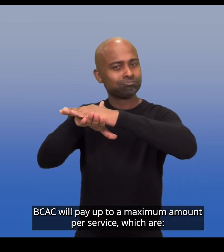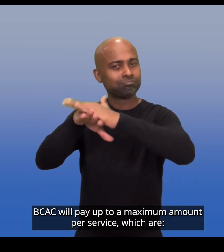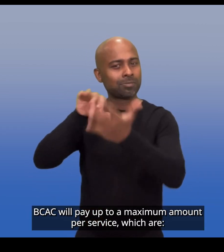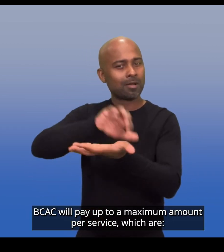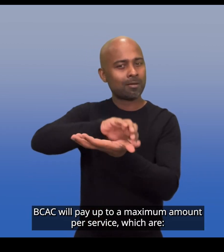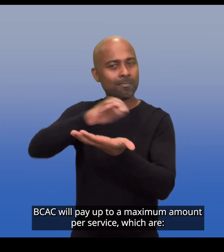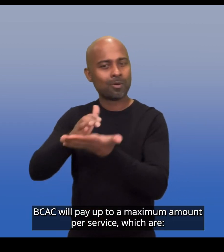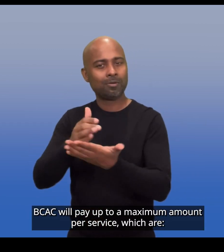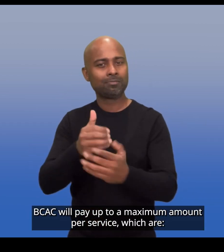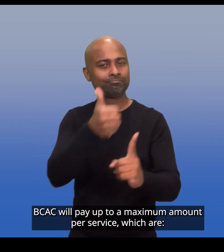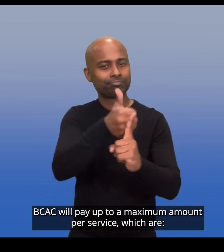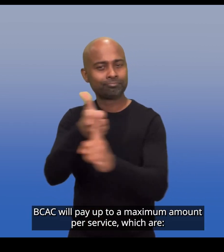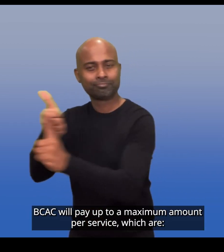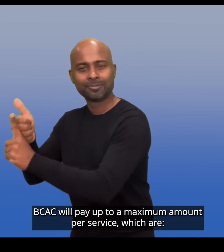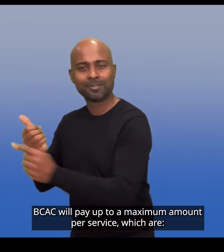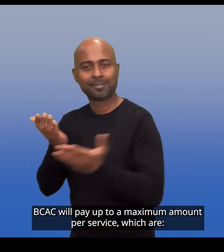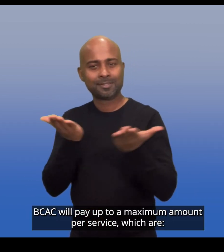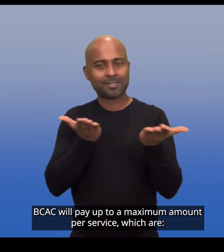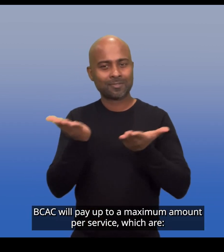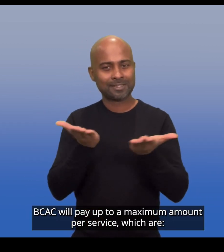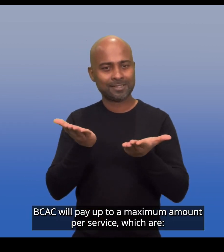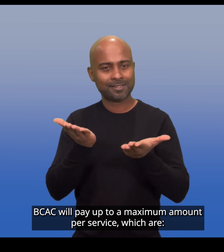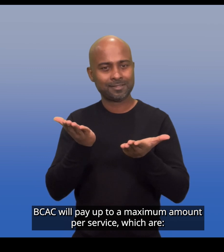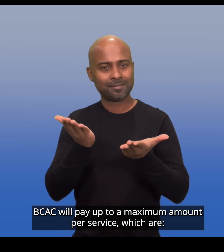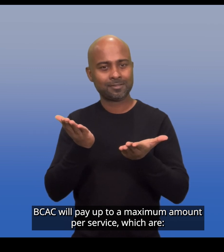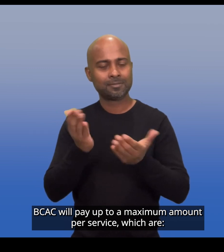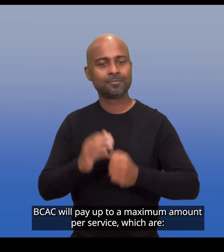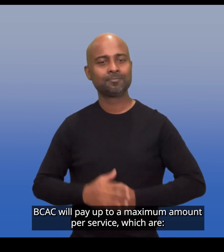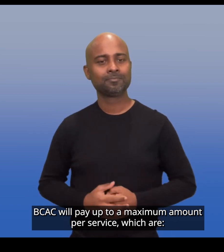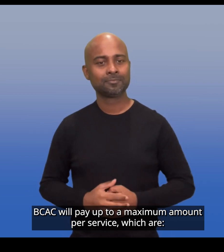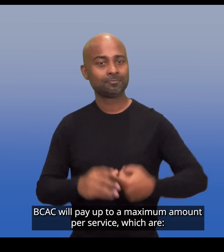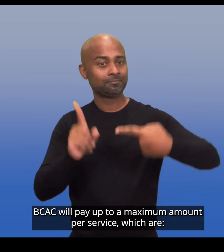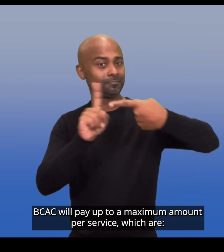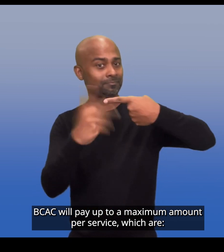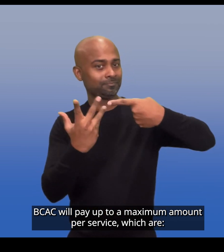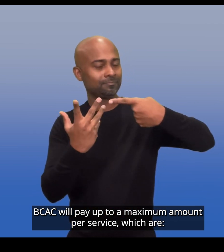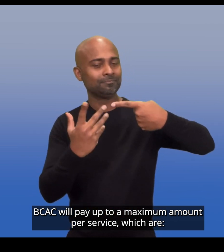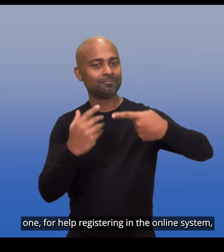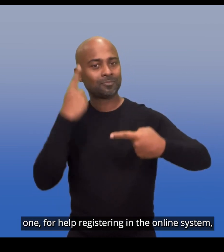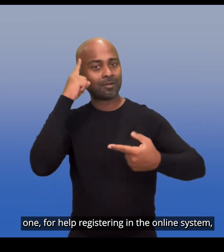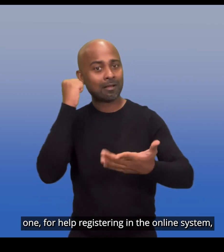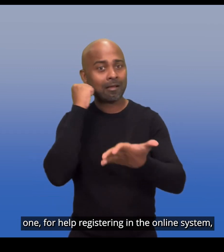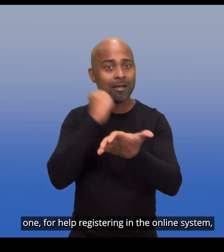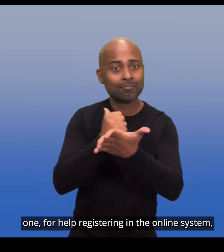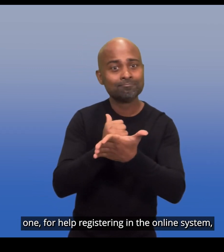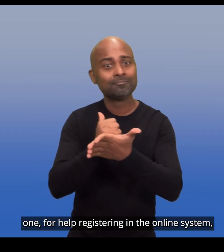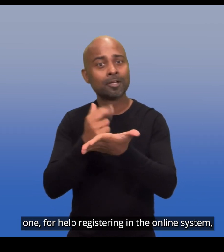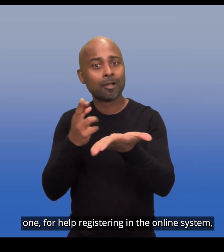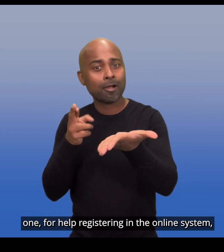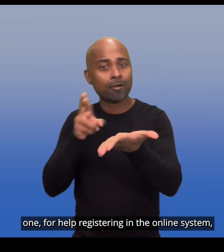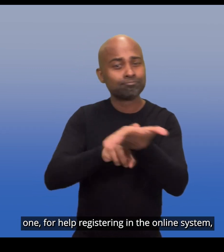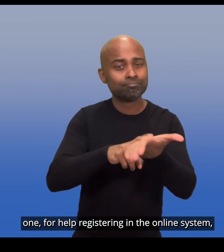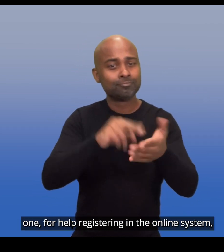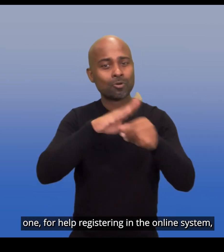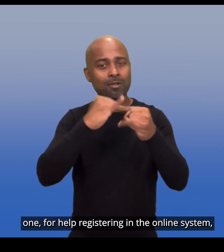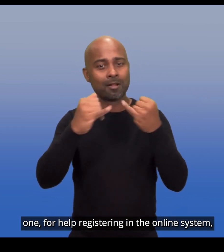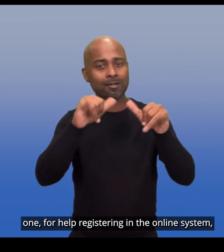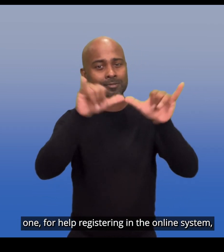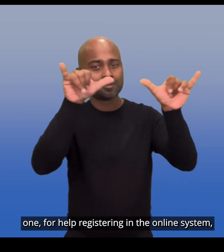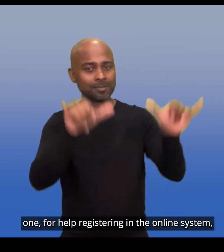BCAC will pay up to a maximum amount per service, which are 1. For help registering in the online